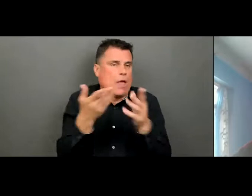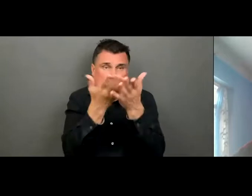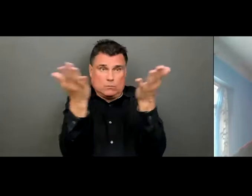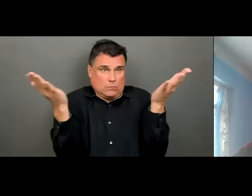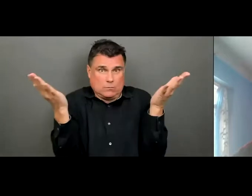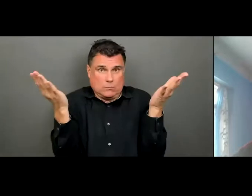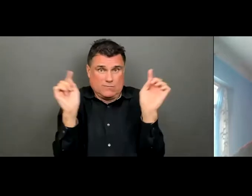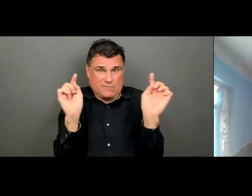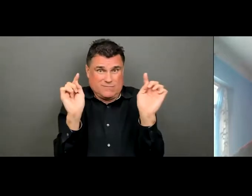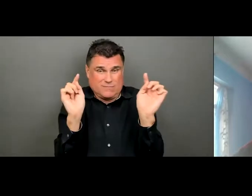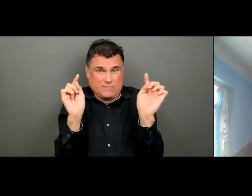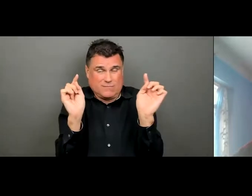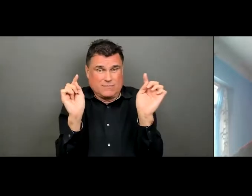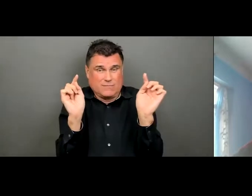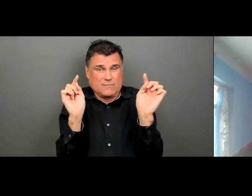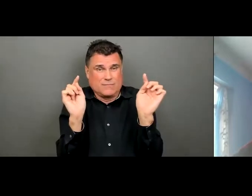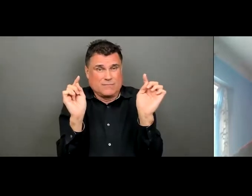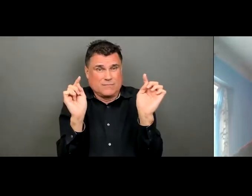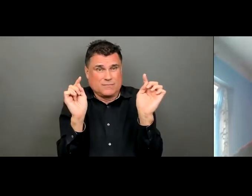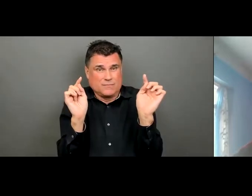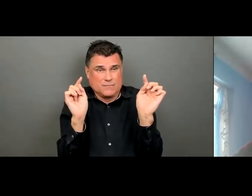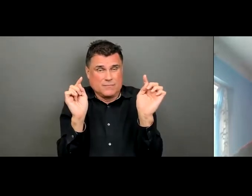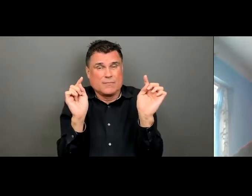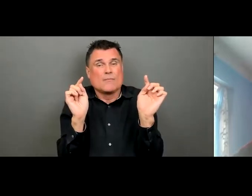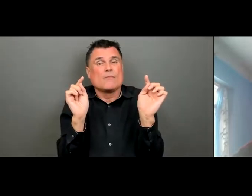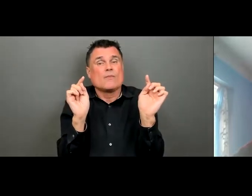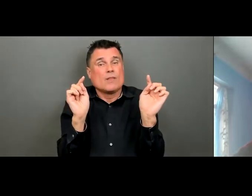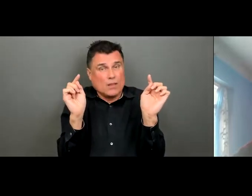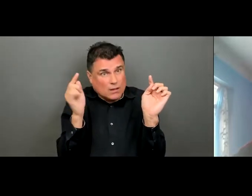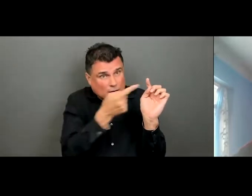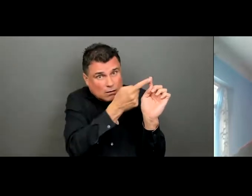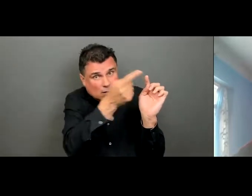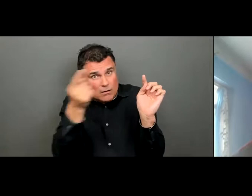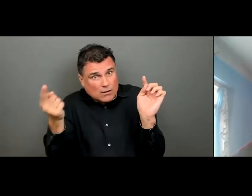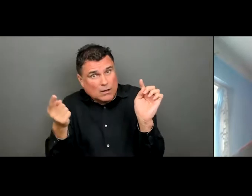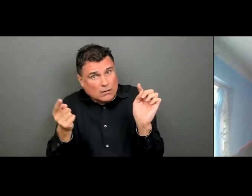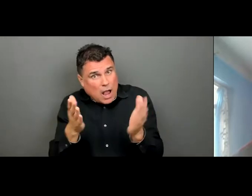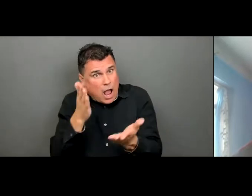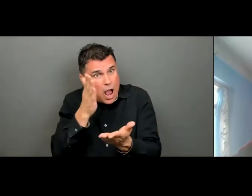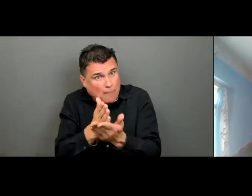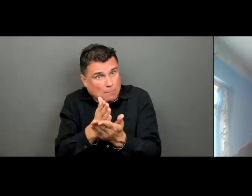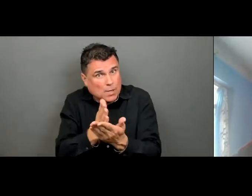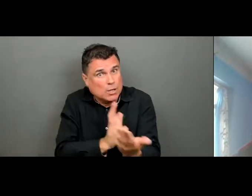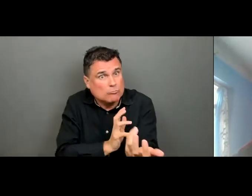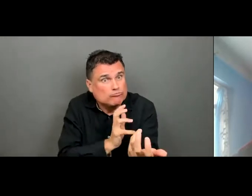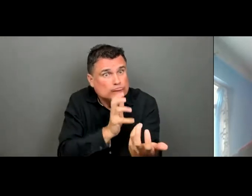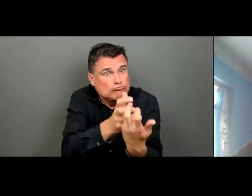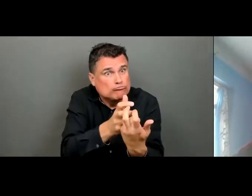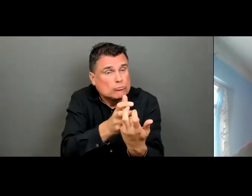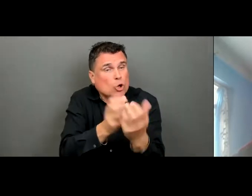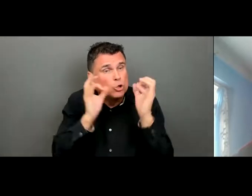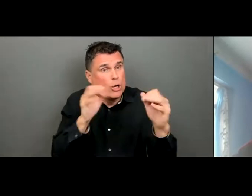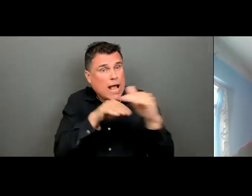lot and even committed for the inclusion of persons with disabilities, however, they themselves are not